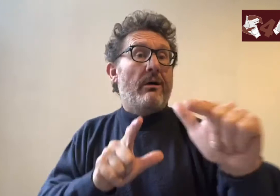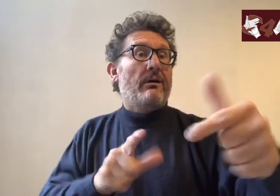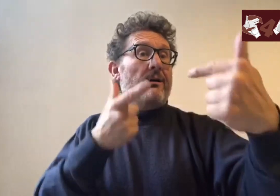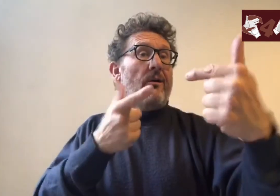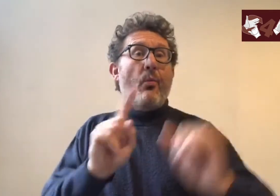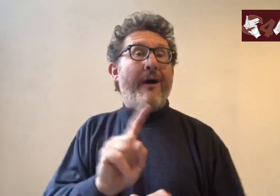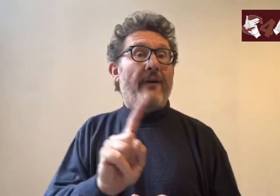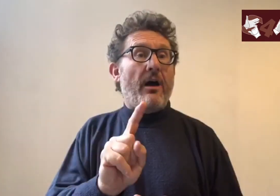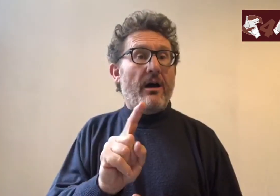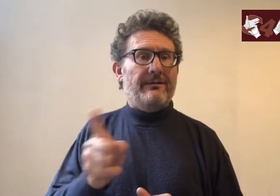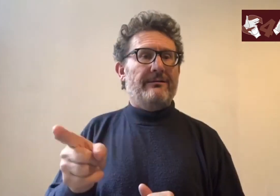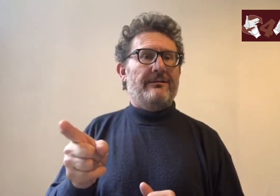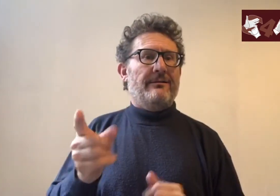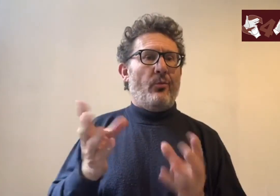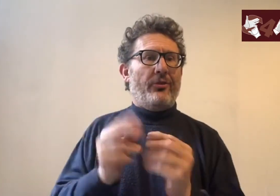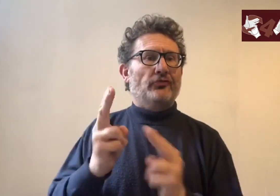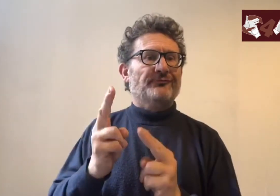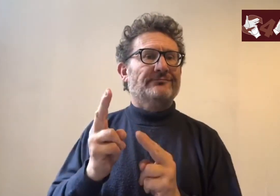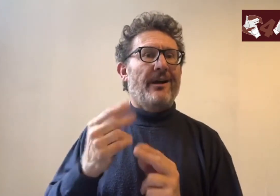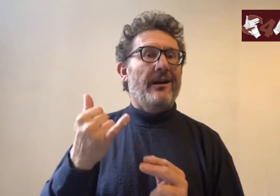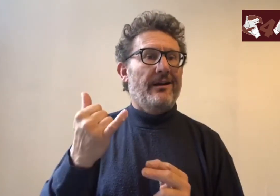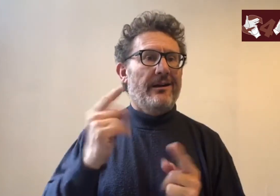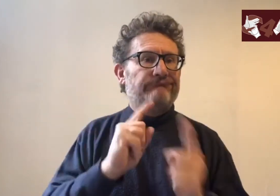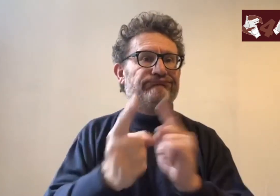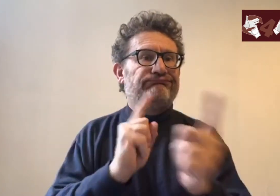call. We could do that via phone or via video call,